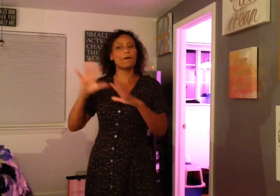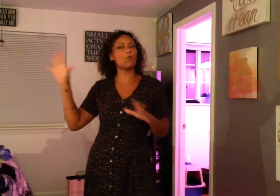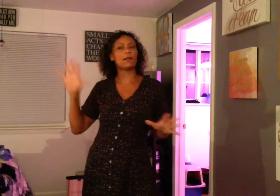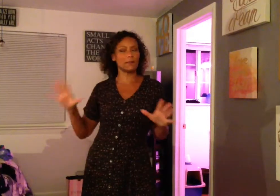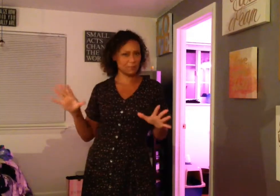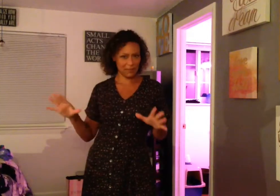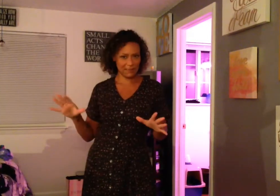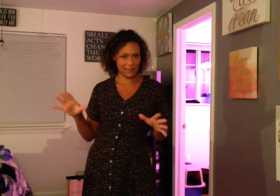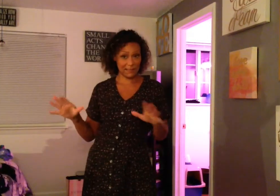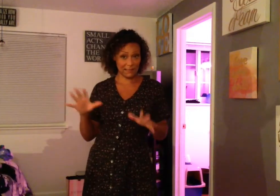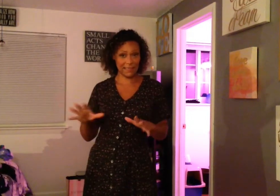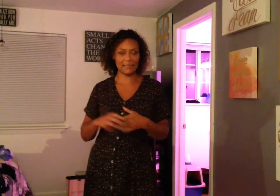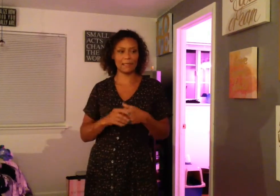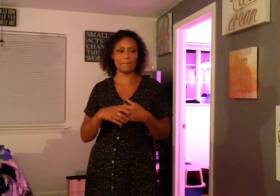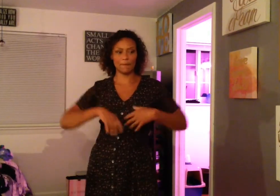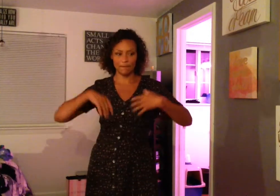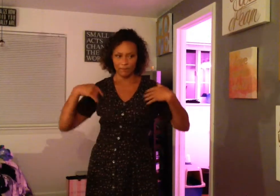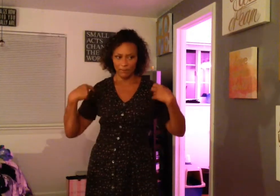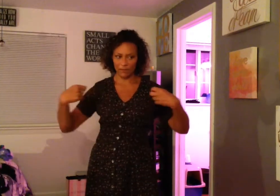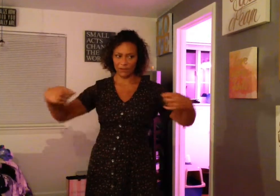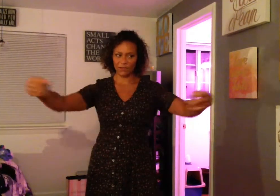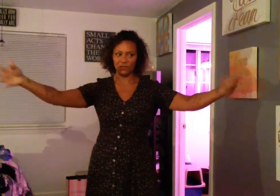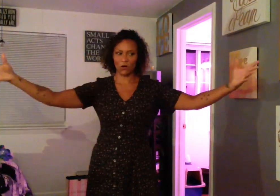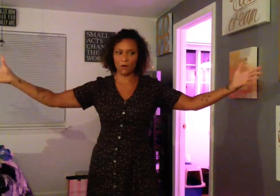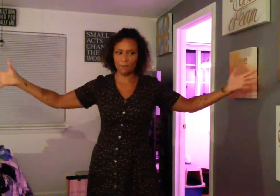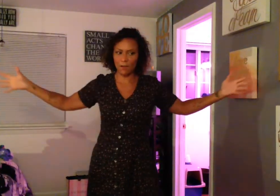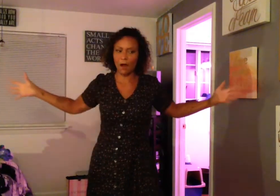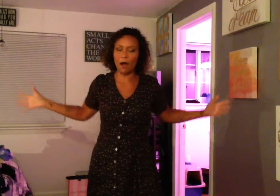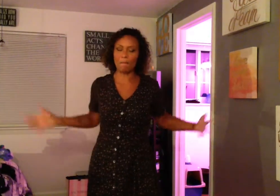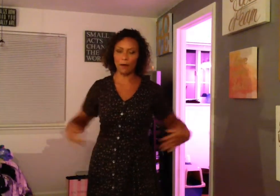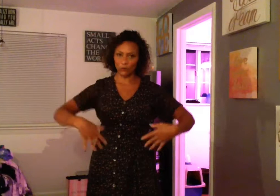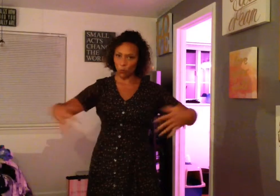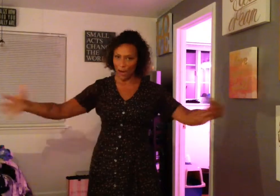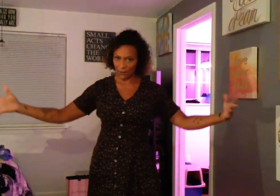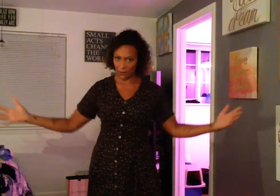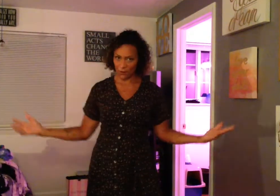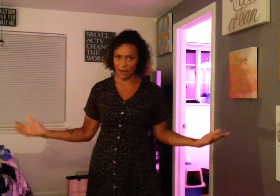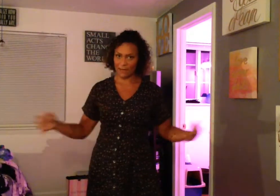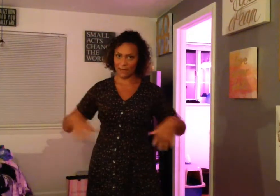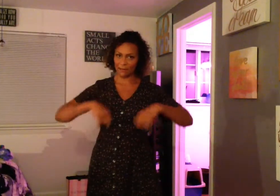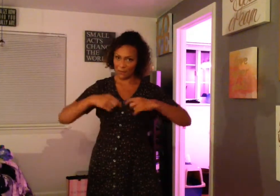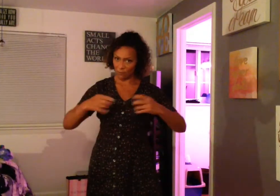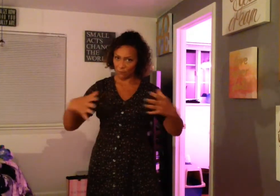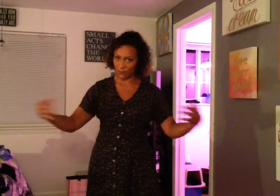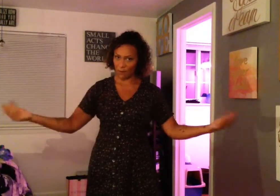what this place is and isn't to start a much wider awakening, like ripples in a